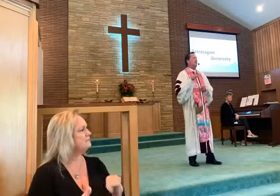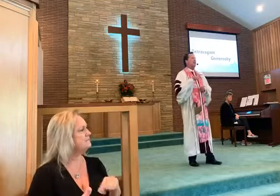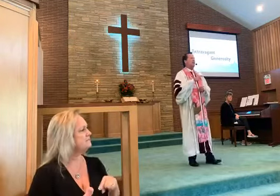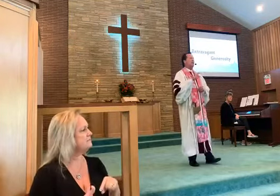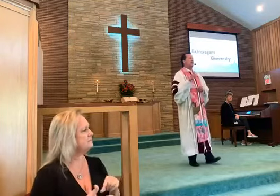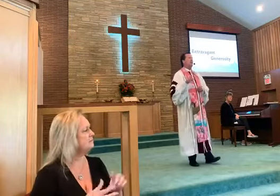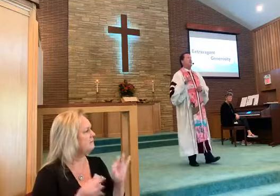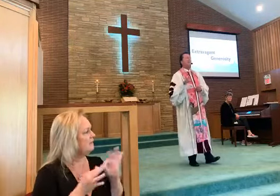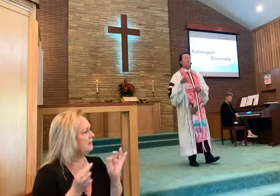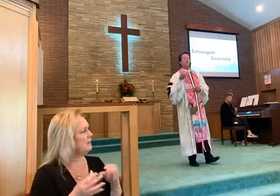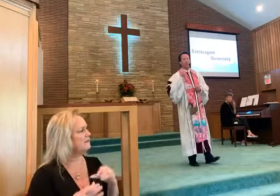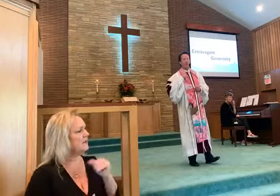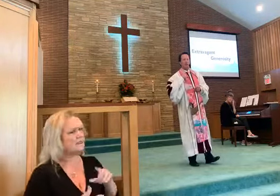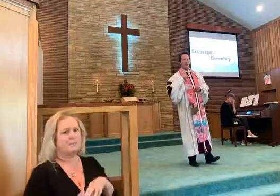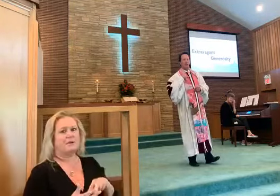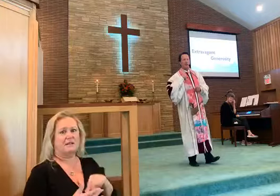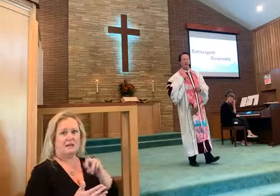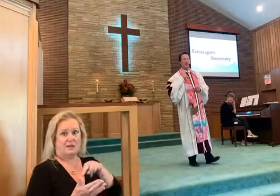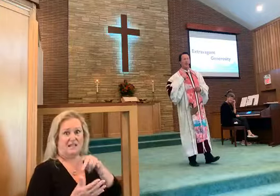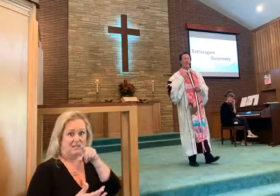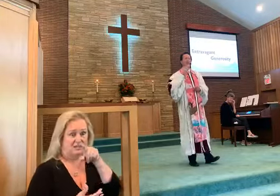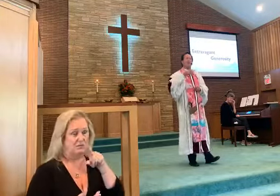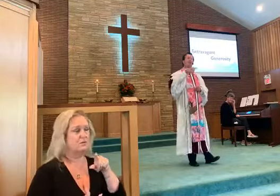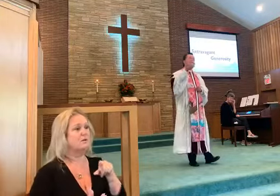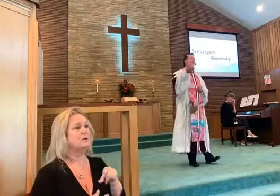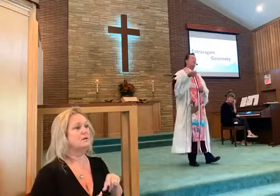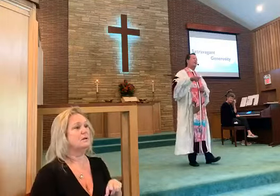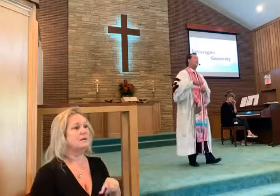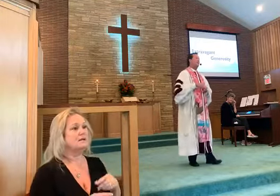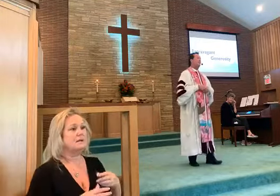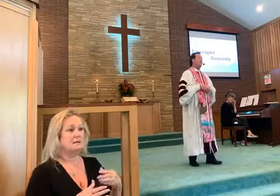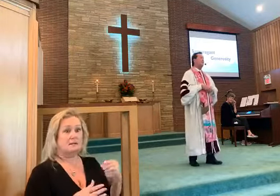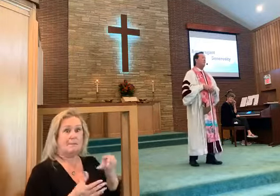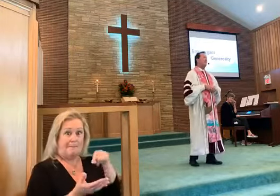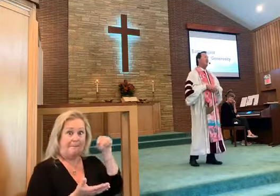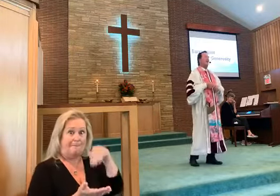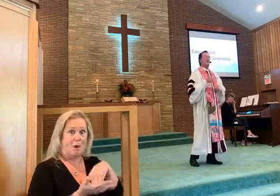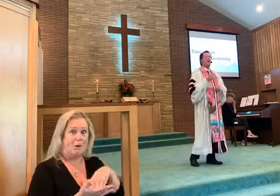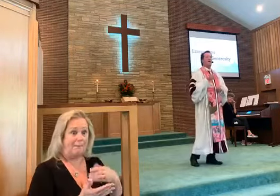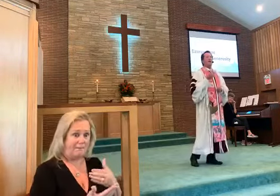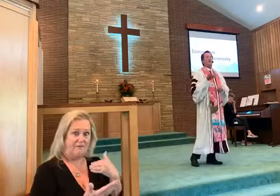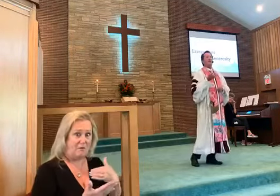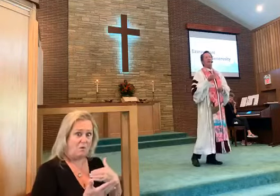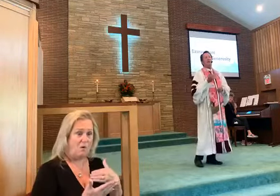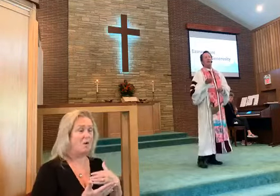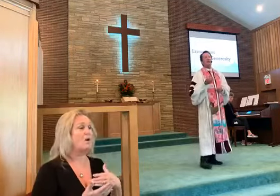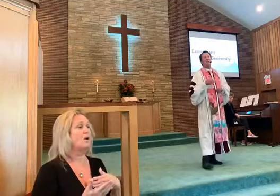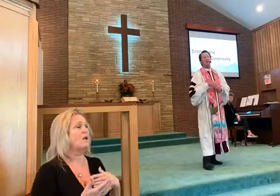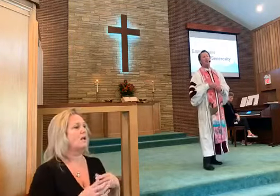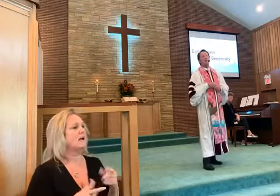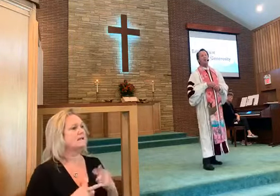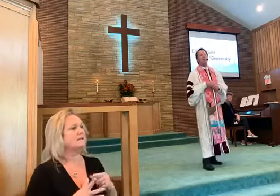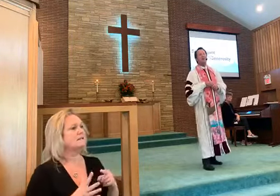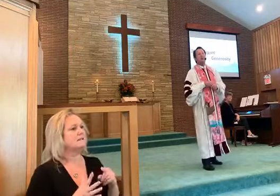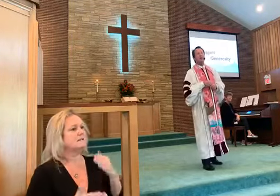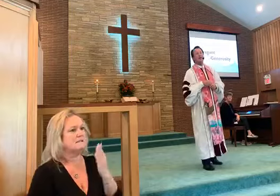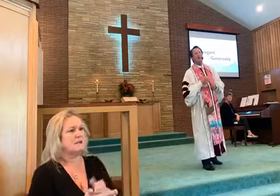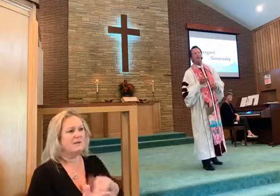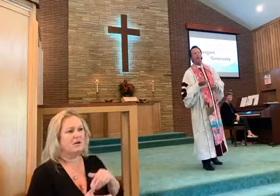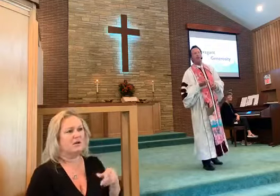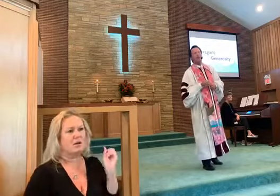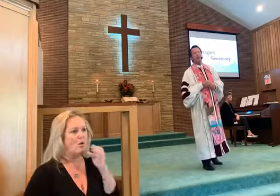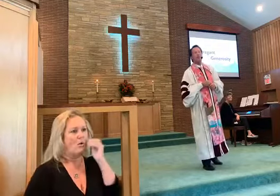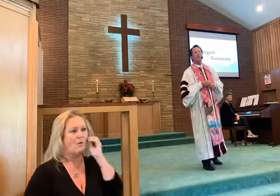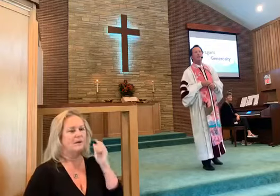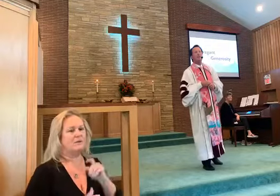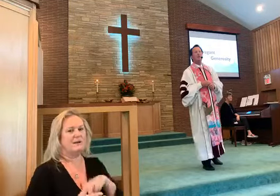not the part that I read to you, to me. It's the part before this. I could stop here and say go home and read it, but I